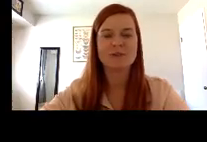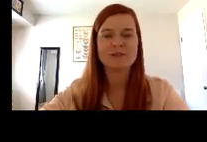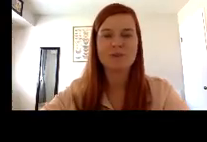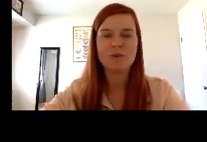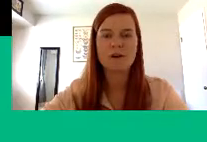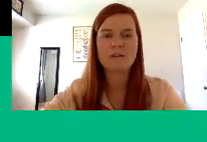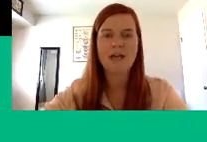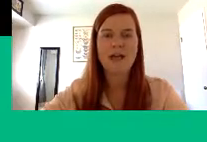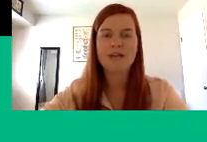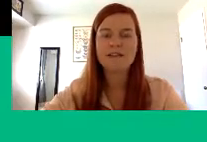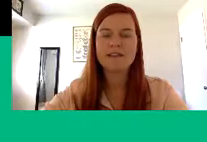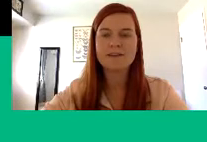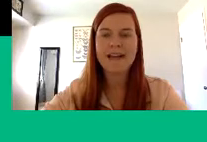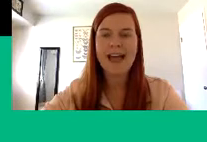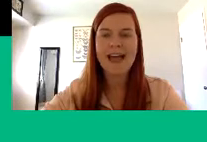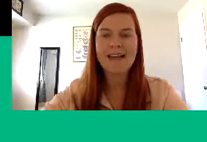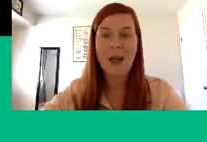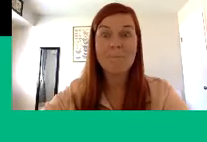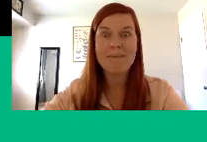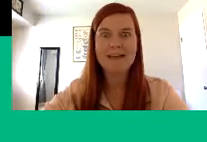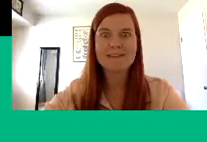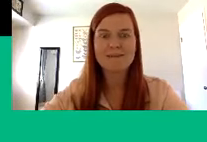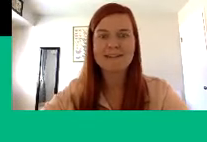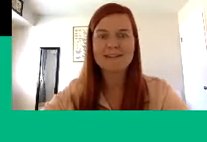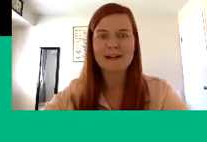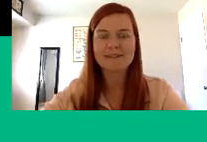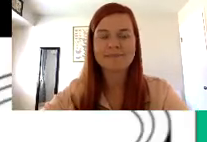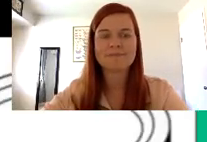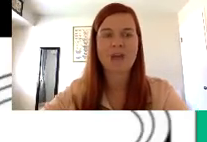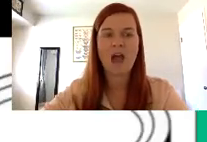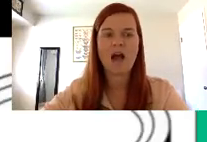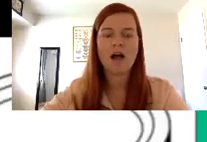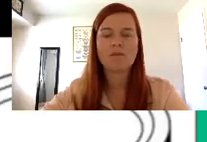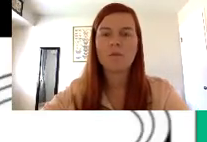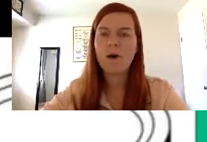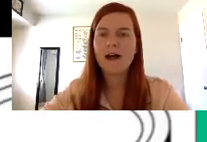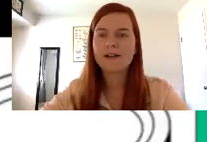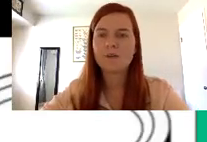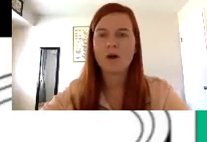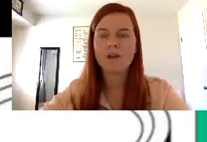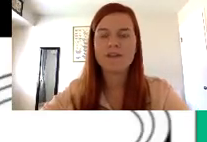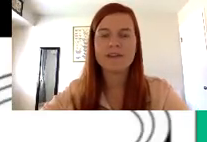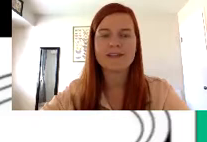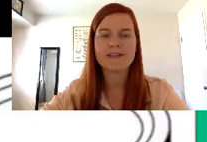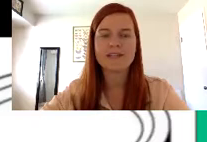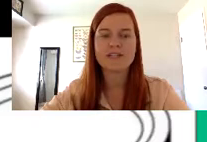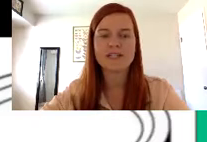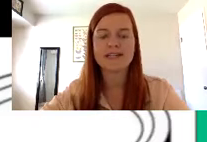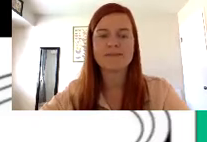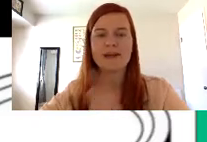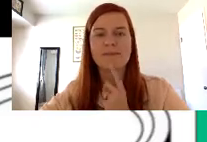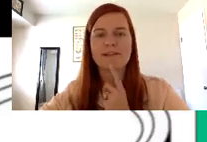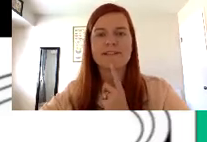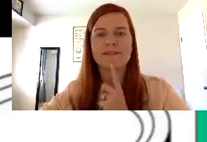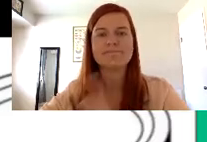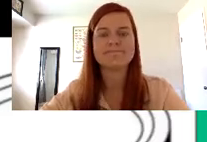listened to was, of course, The Little Red Hen Makes a Pizza. What were all of the things that she needed